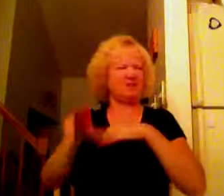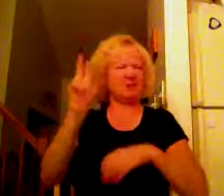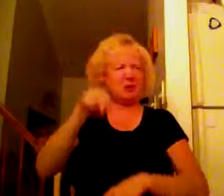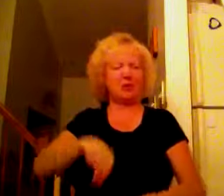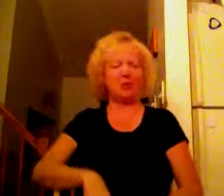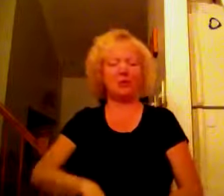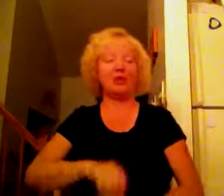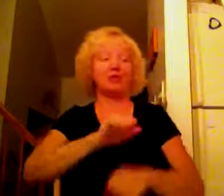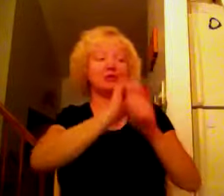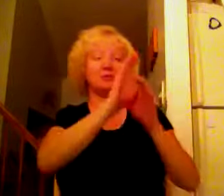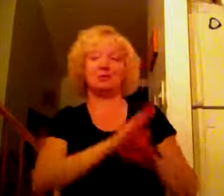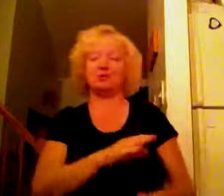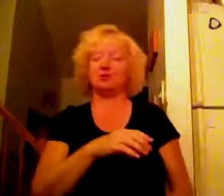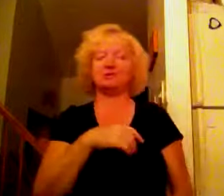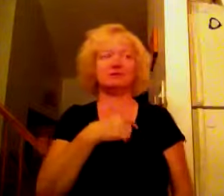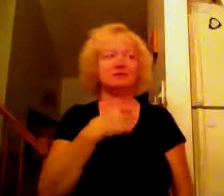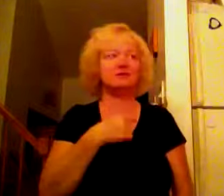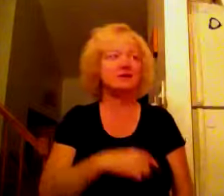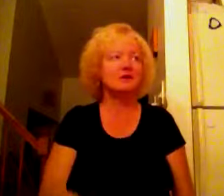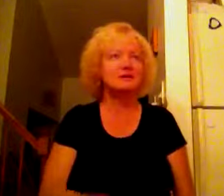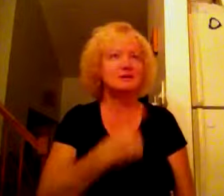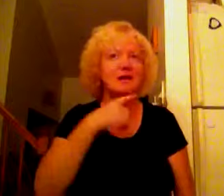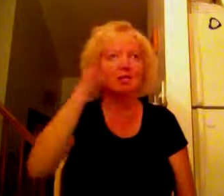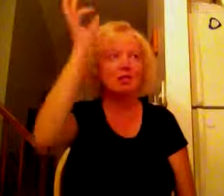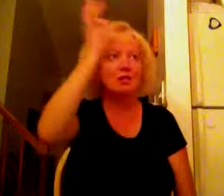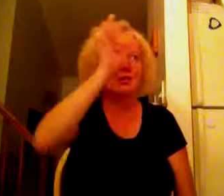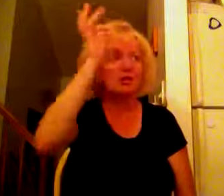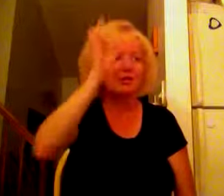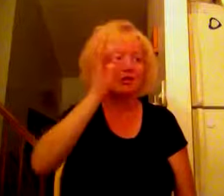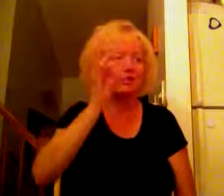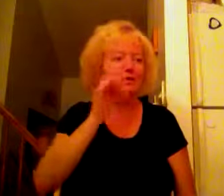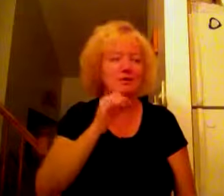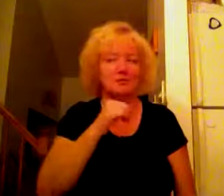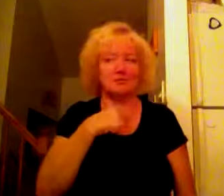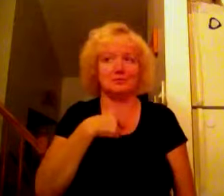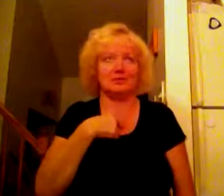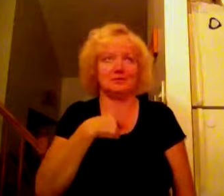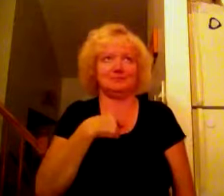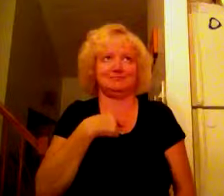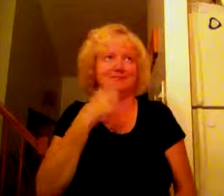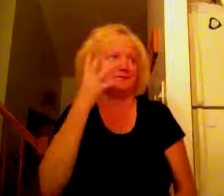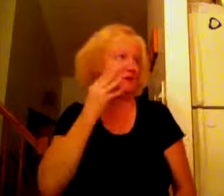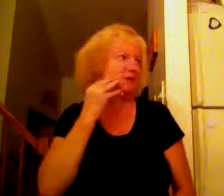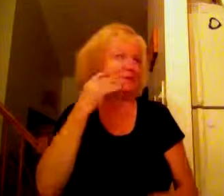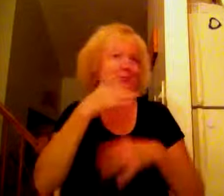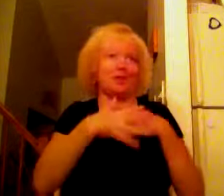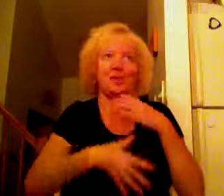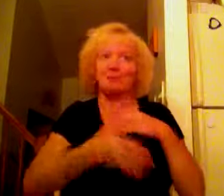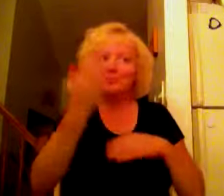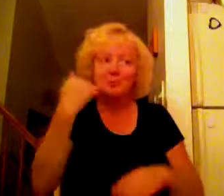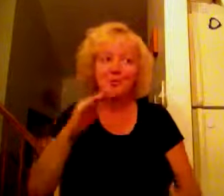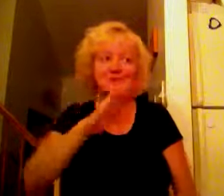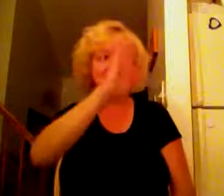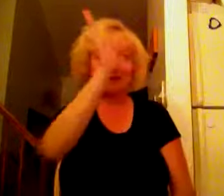employee, he never knew. He hadn't dealt with blood at all in the past or anything. And